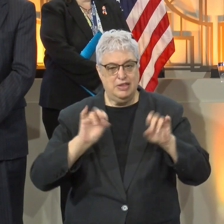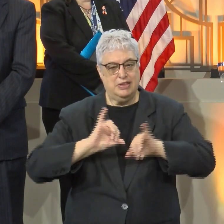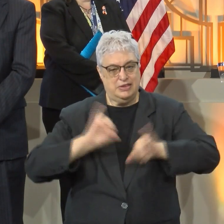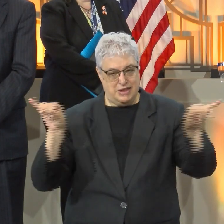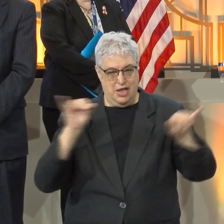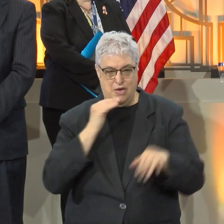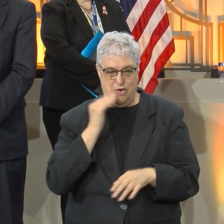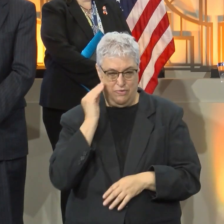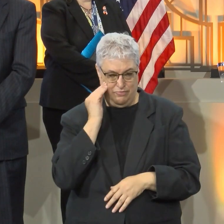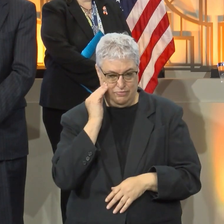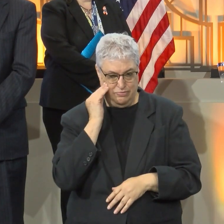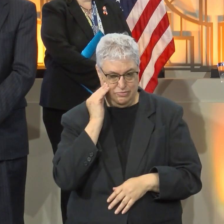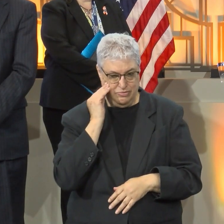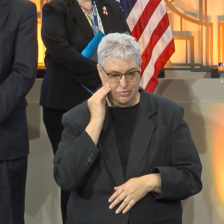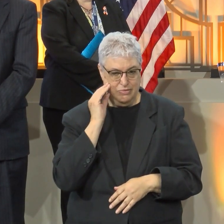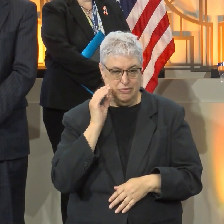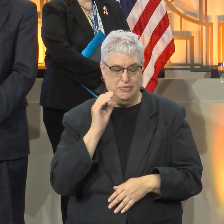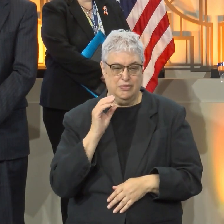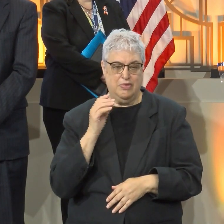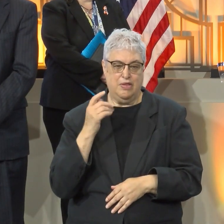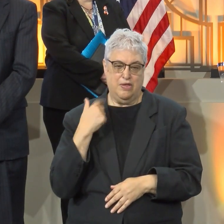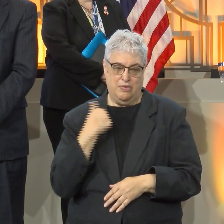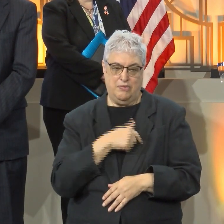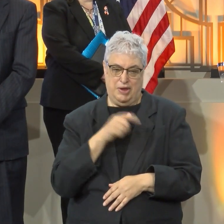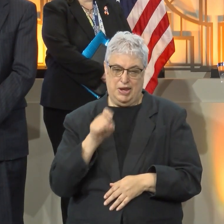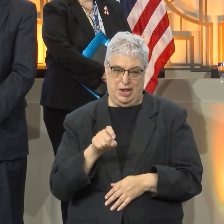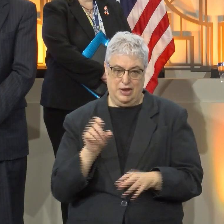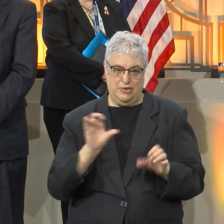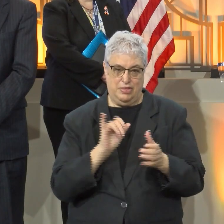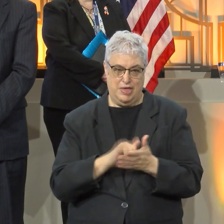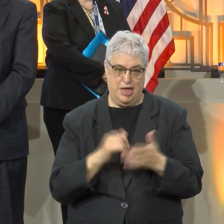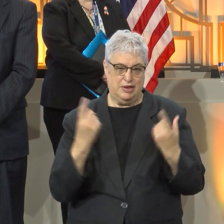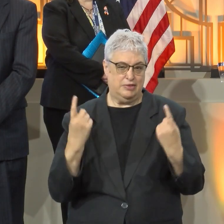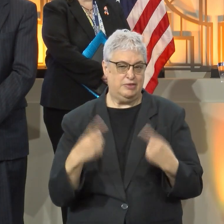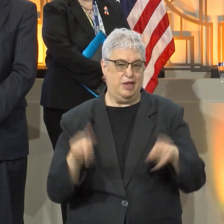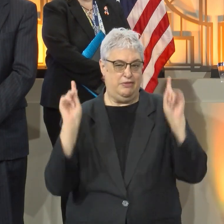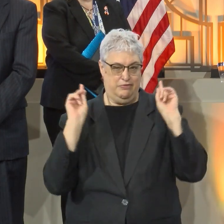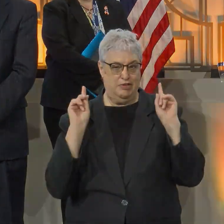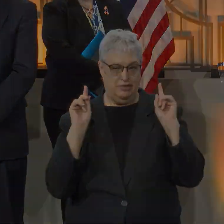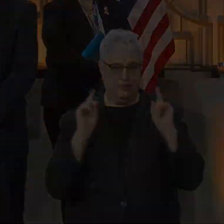do what they know we need to do collectively in order to win this battle against COVID-19.